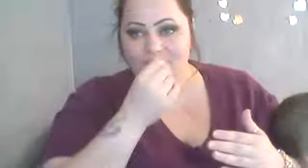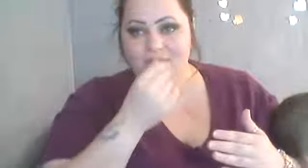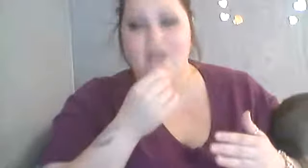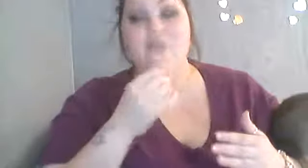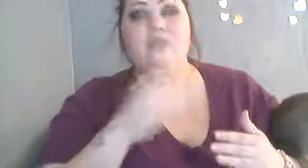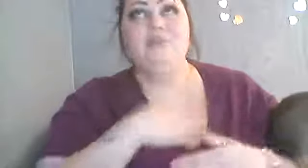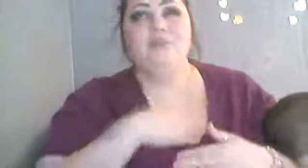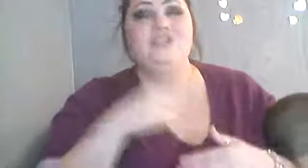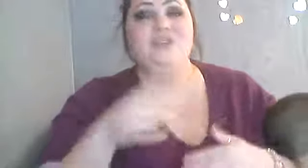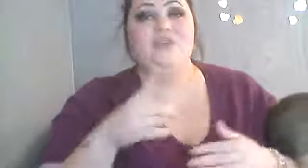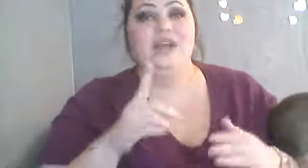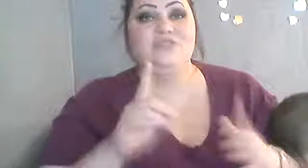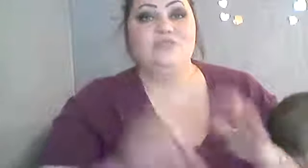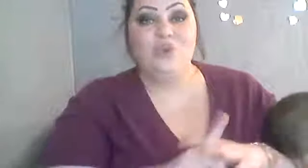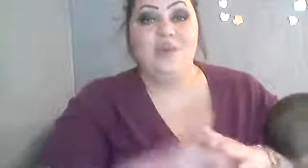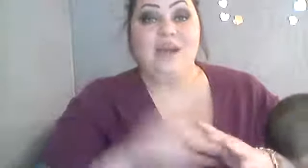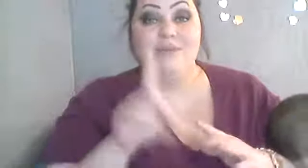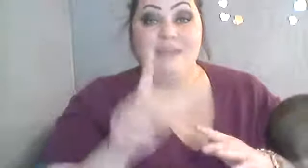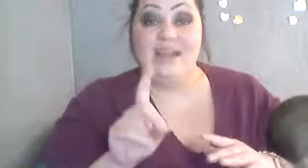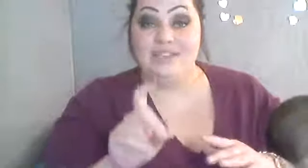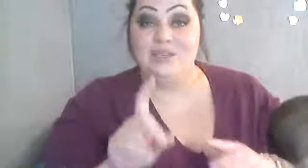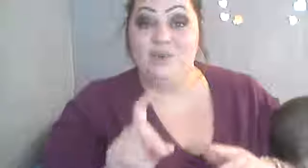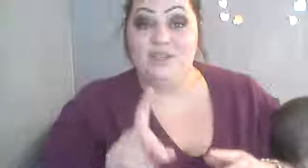I really appreciate you guys for showing up and asking questions.